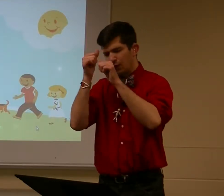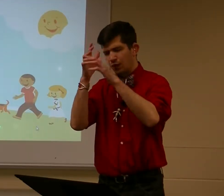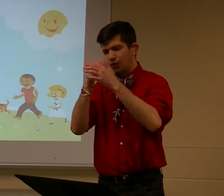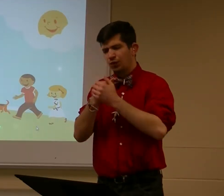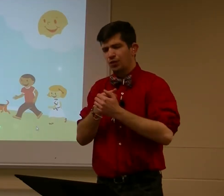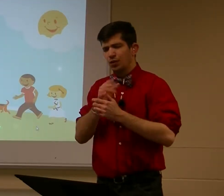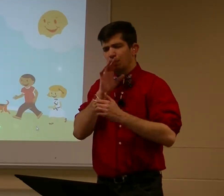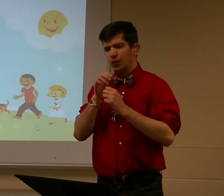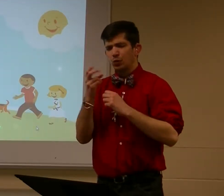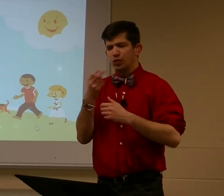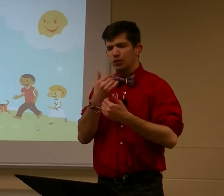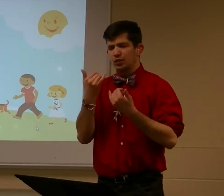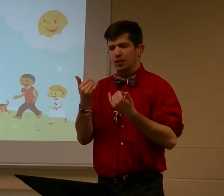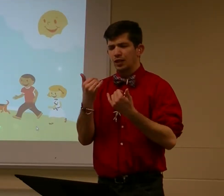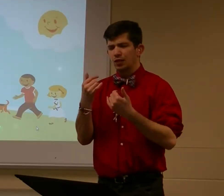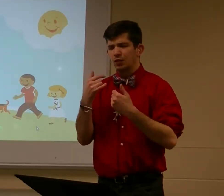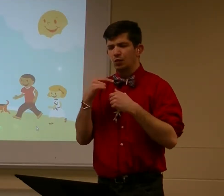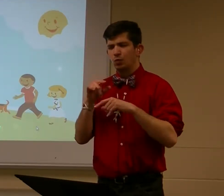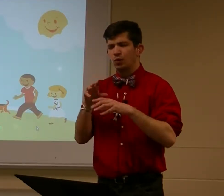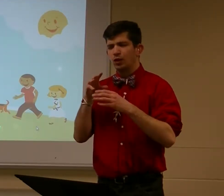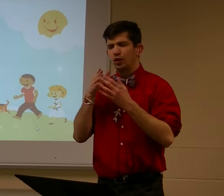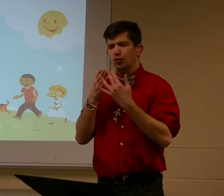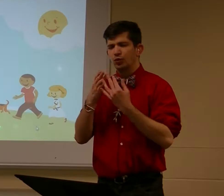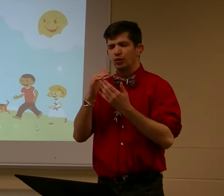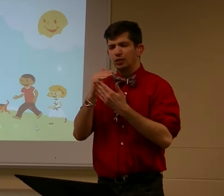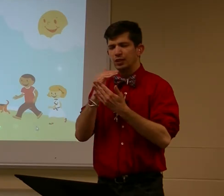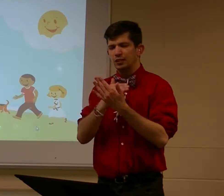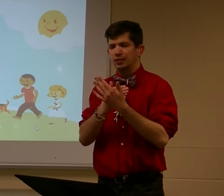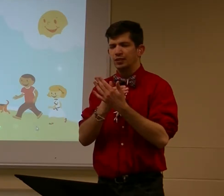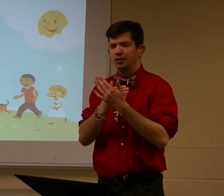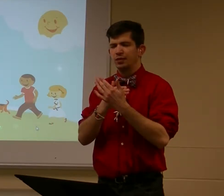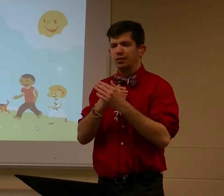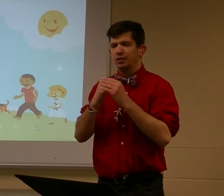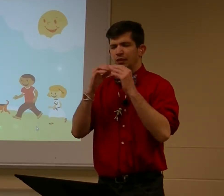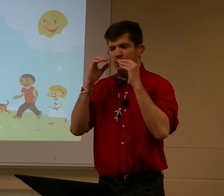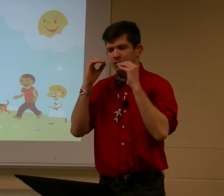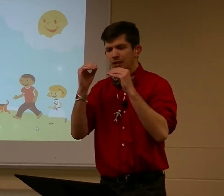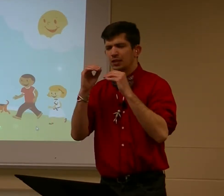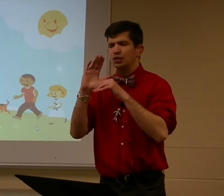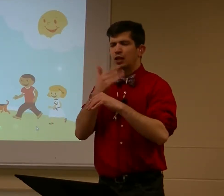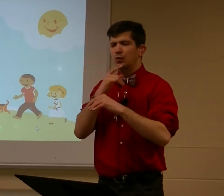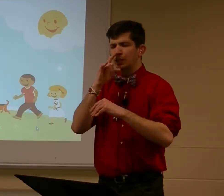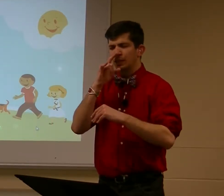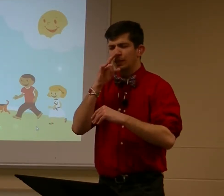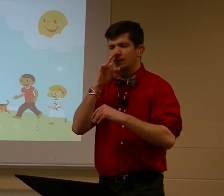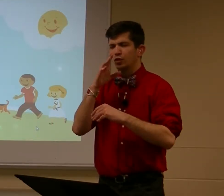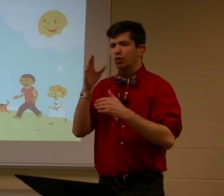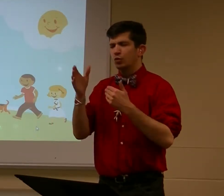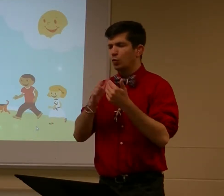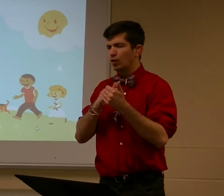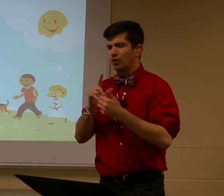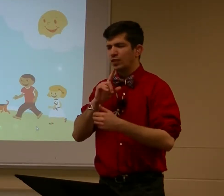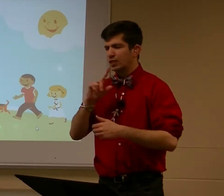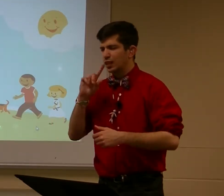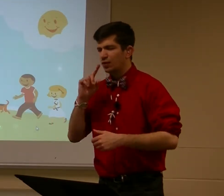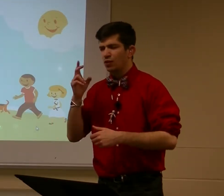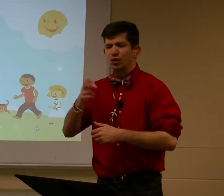Father, be with us today while we go through this lesson to teach our kids, whether it's deaf, hard of